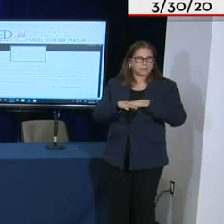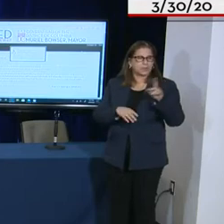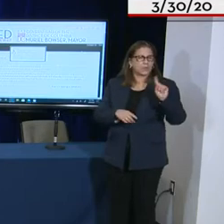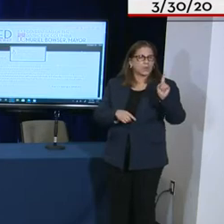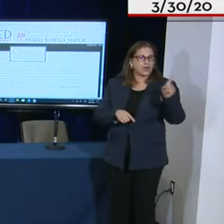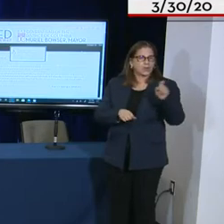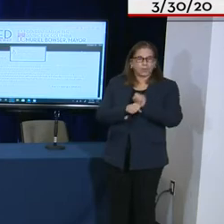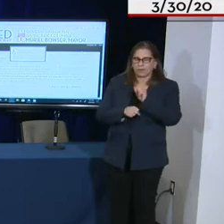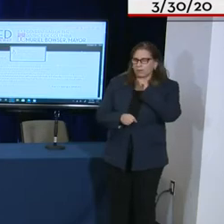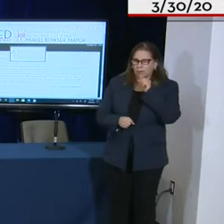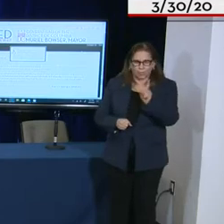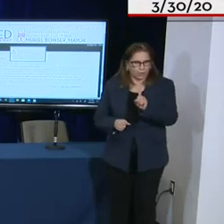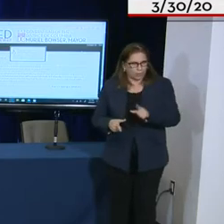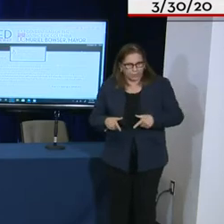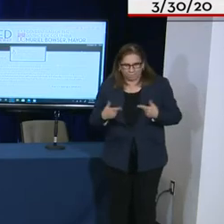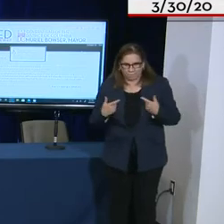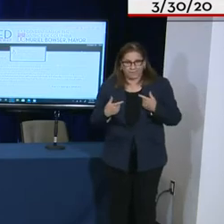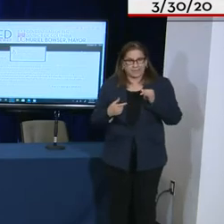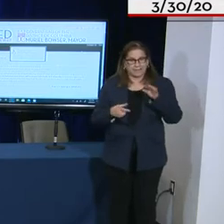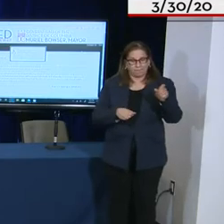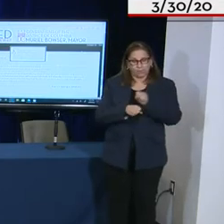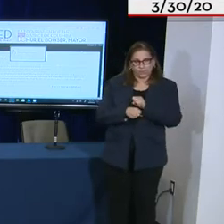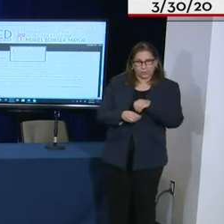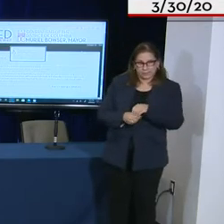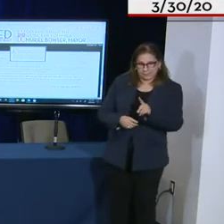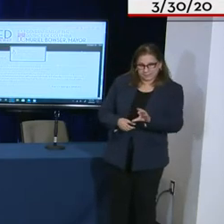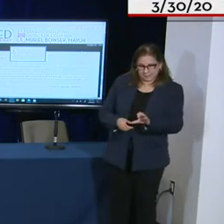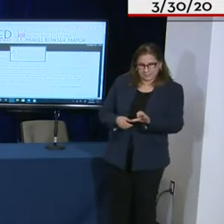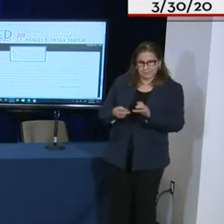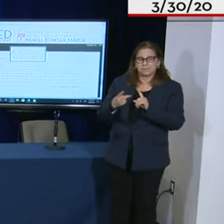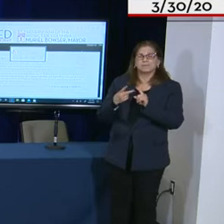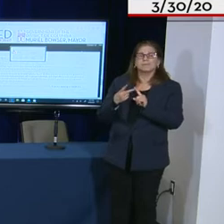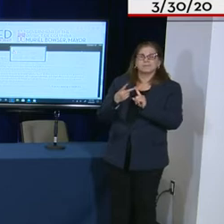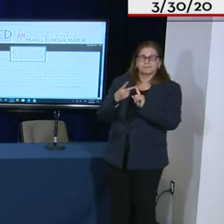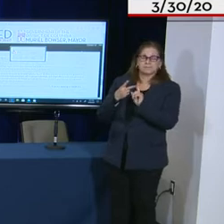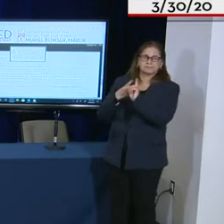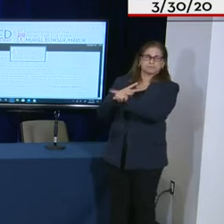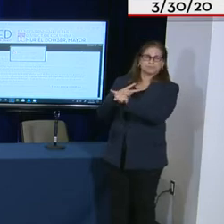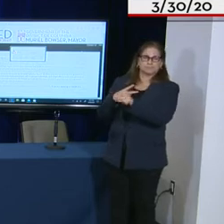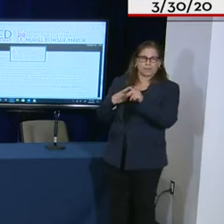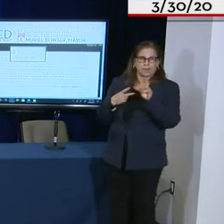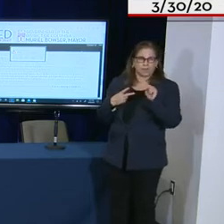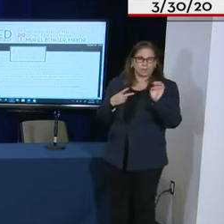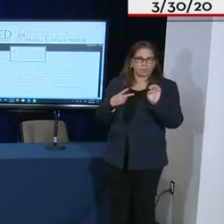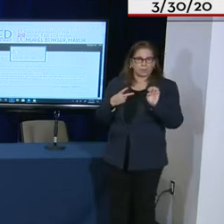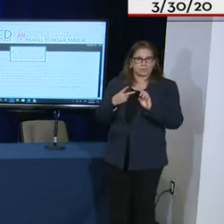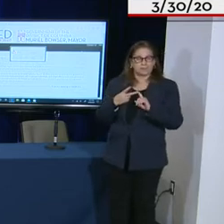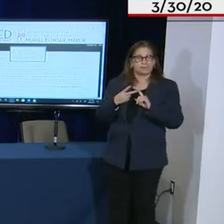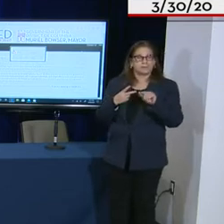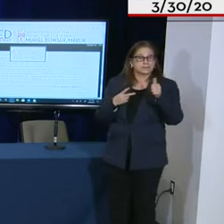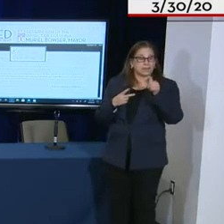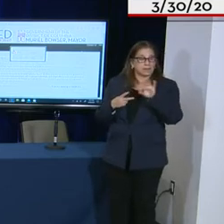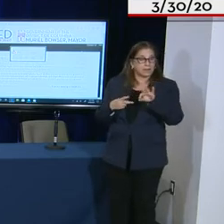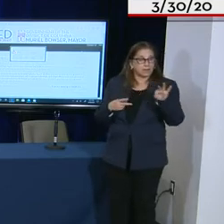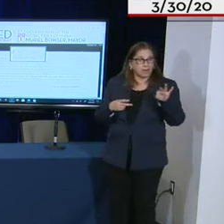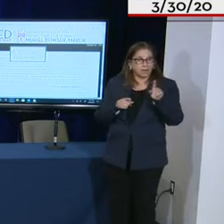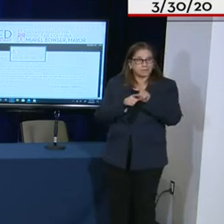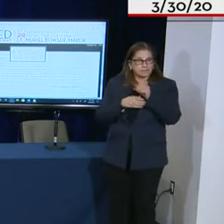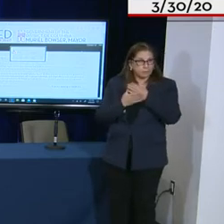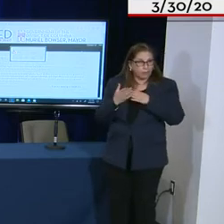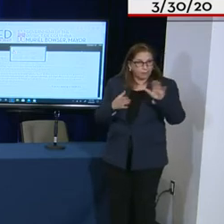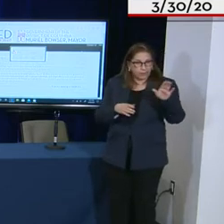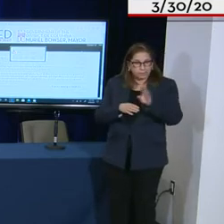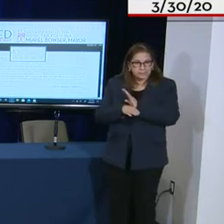live. So if you have 1099s as part of your business structure and your business, the